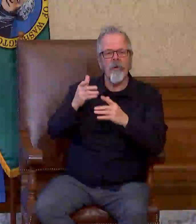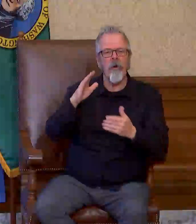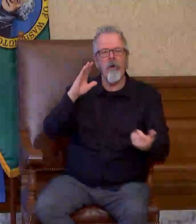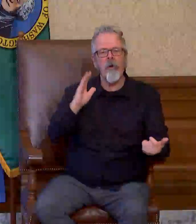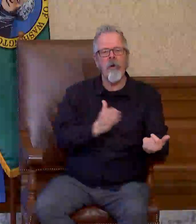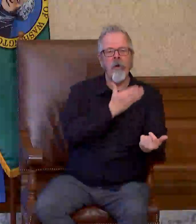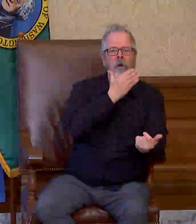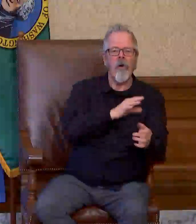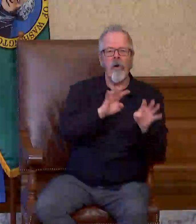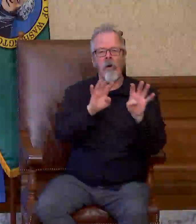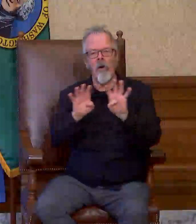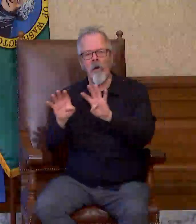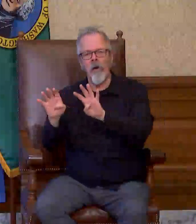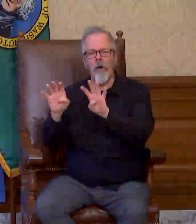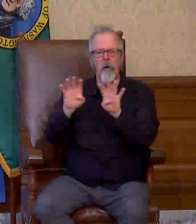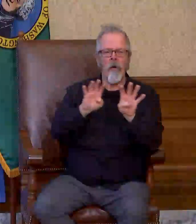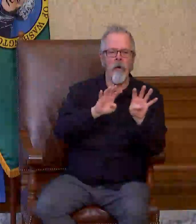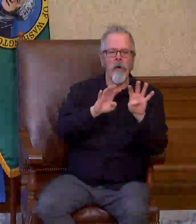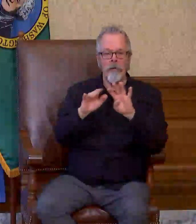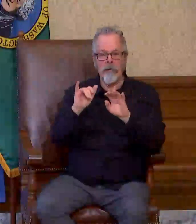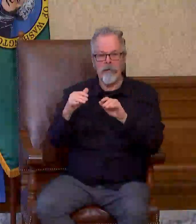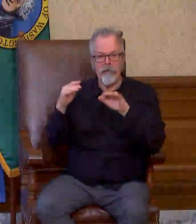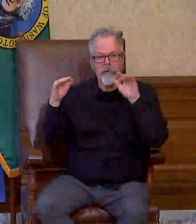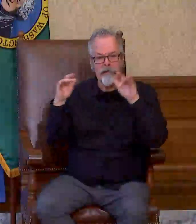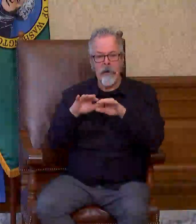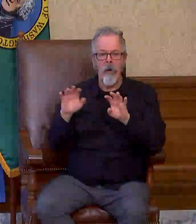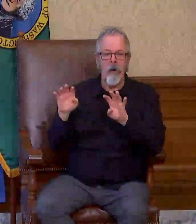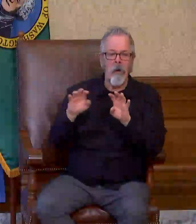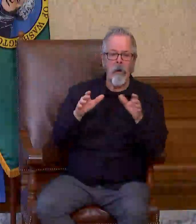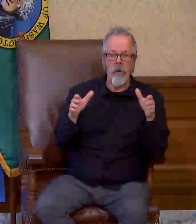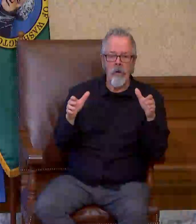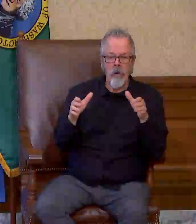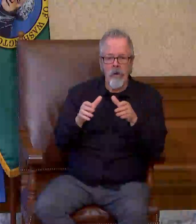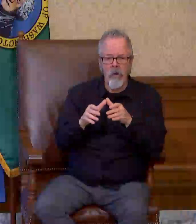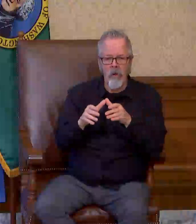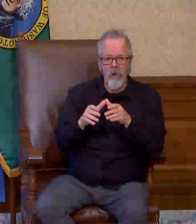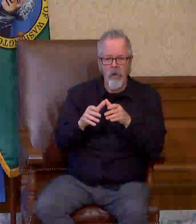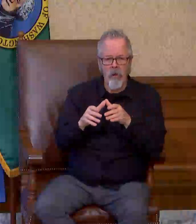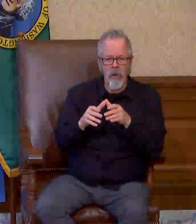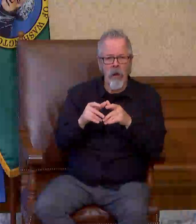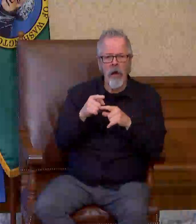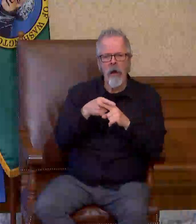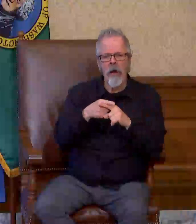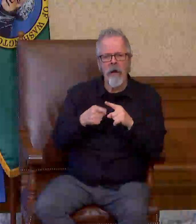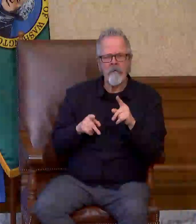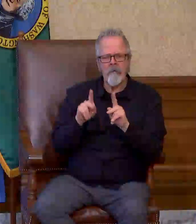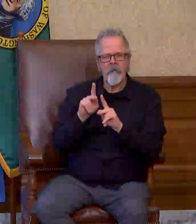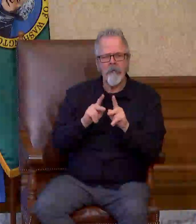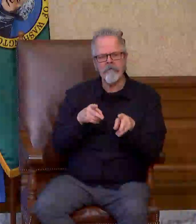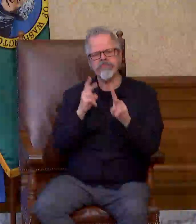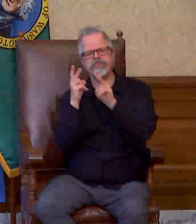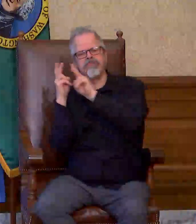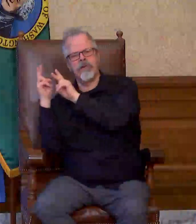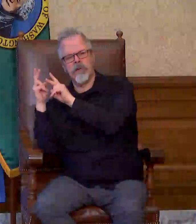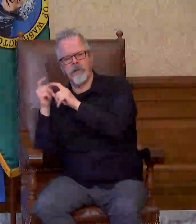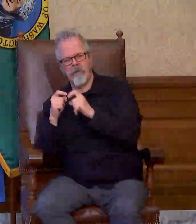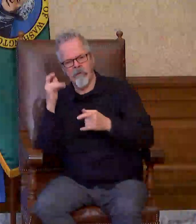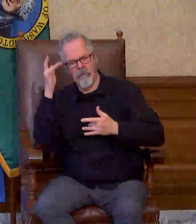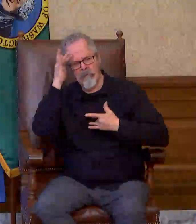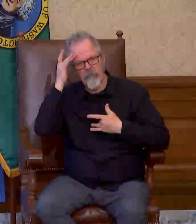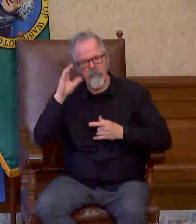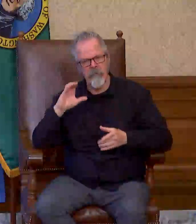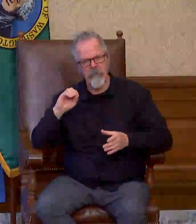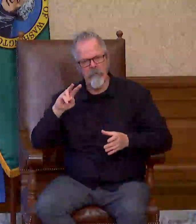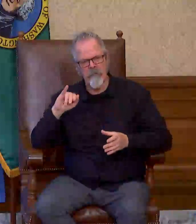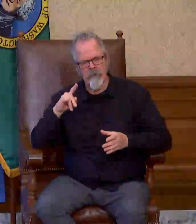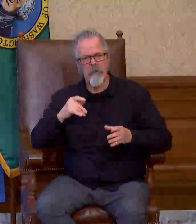So my suggestion to people is we just have to be very cautious about maintaining that distance. We don't have any news on car tabs. Somebody,